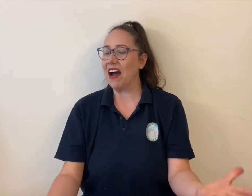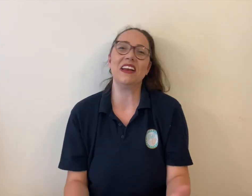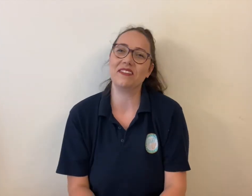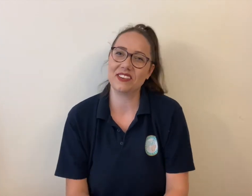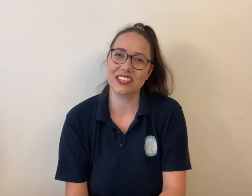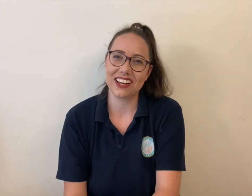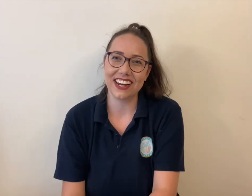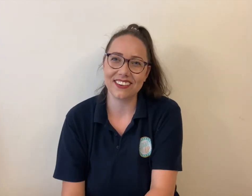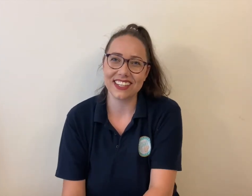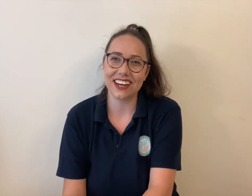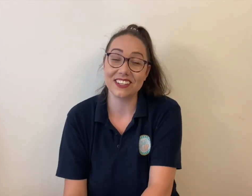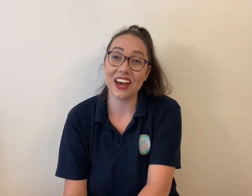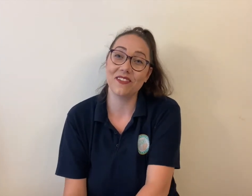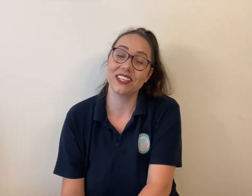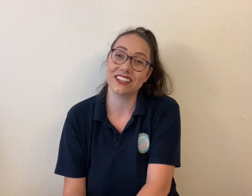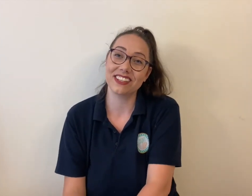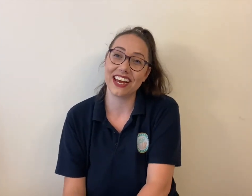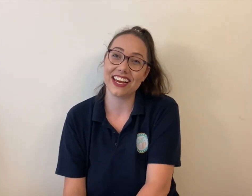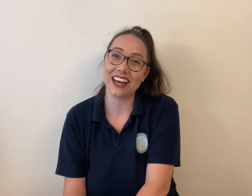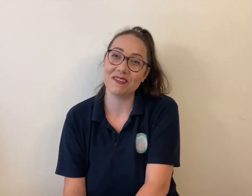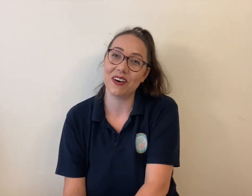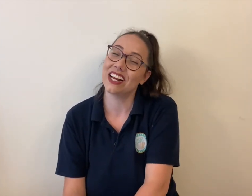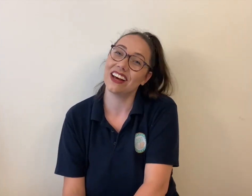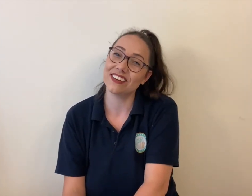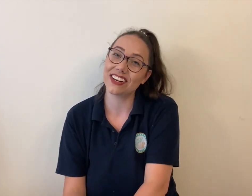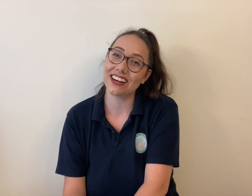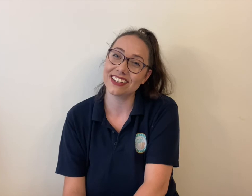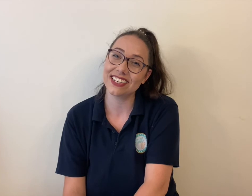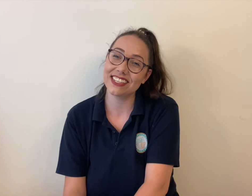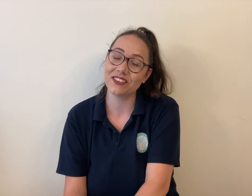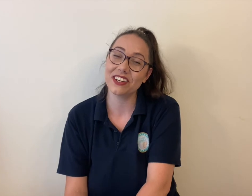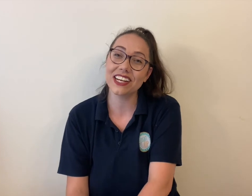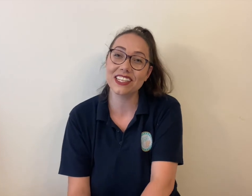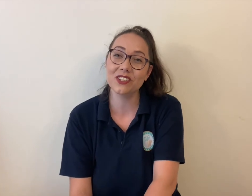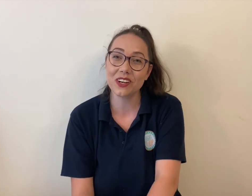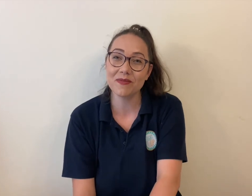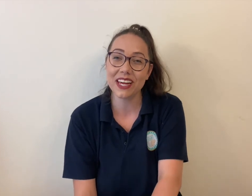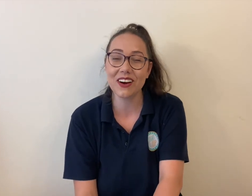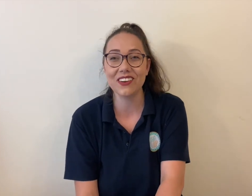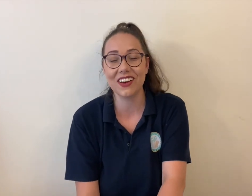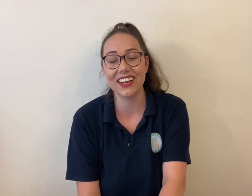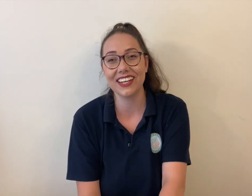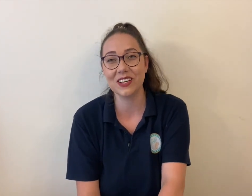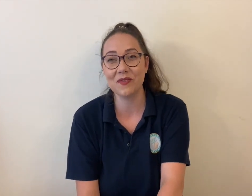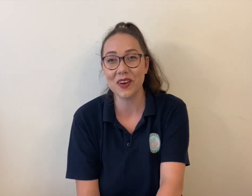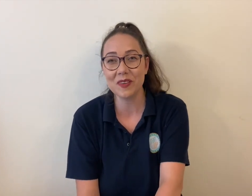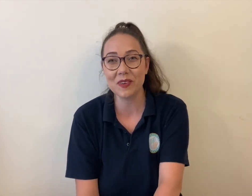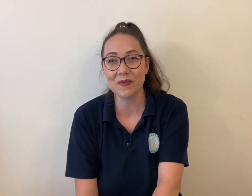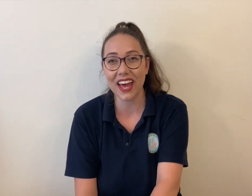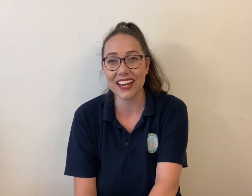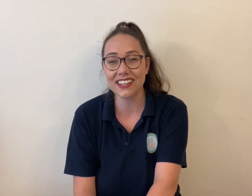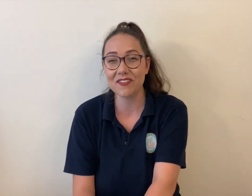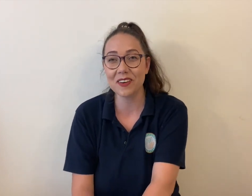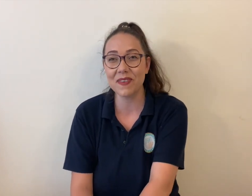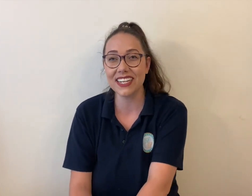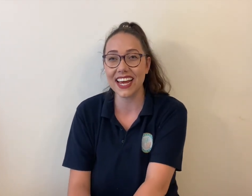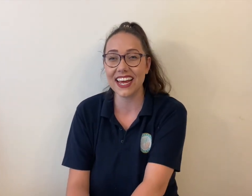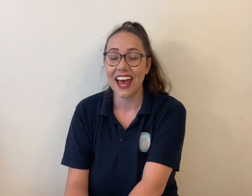love doing sign language. I do it every single day in my live classes. If you'd like to join me on our Light Up Facebook page every Monday,